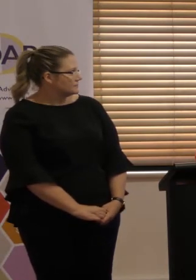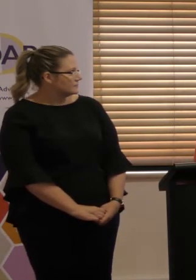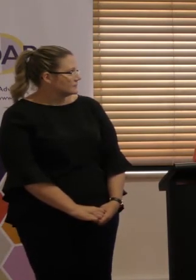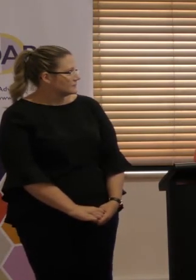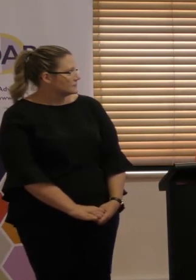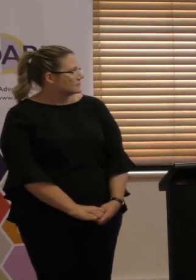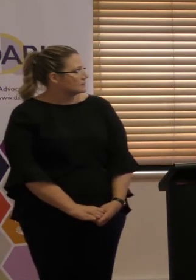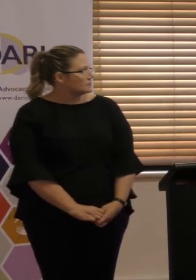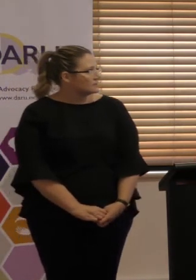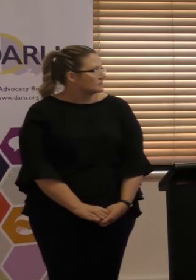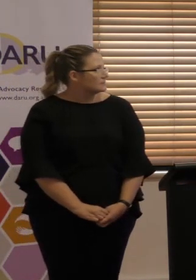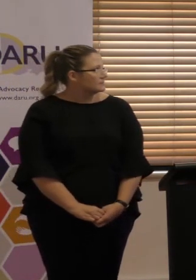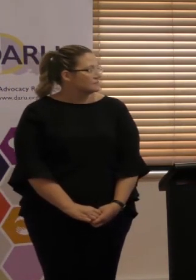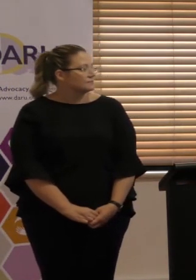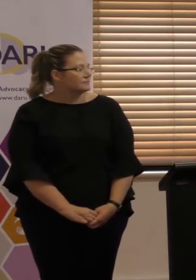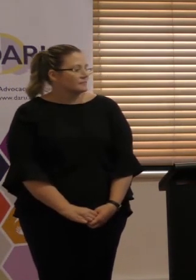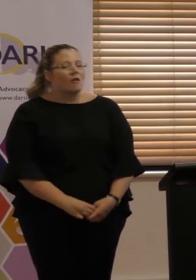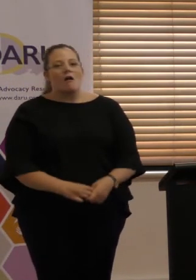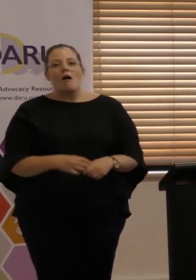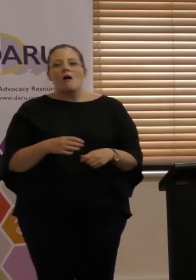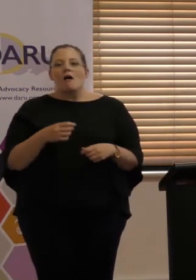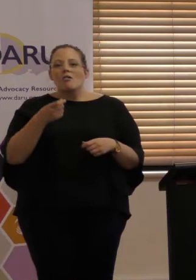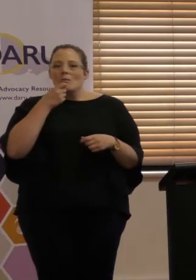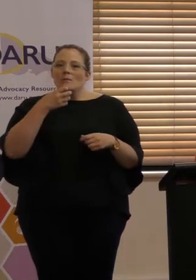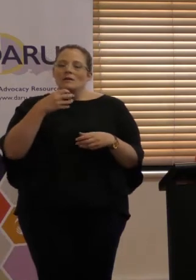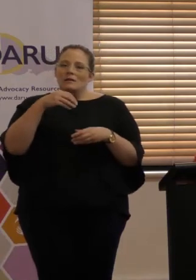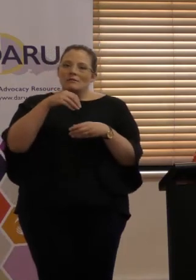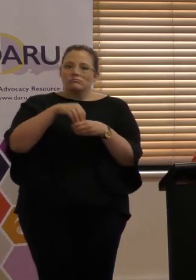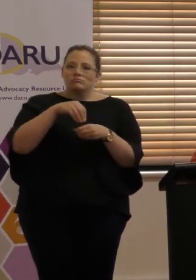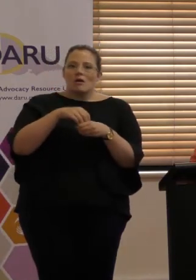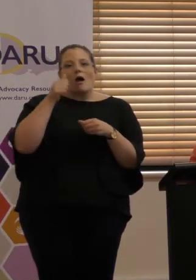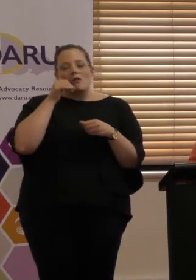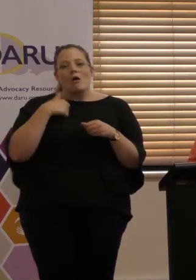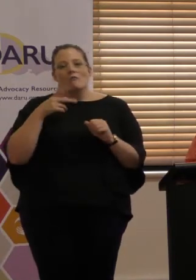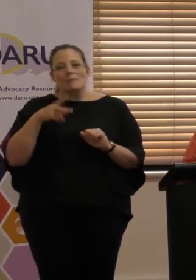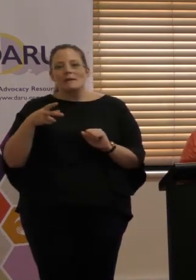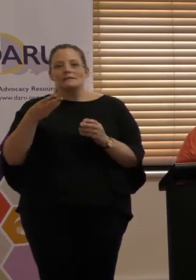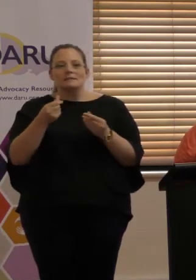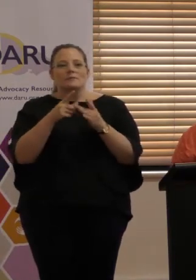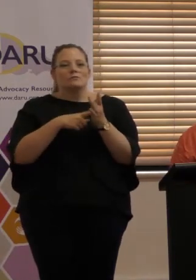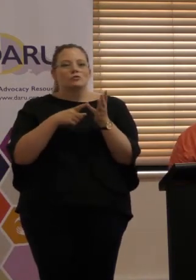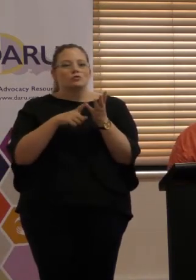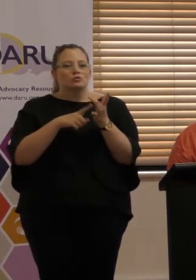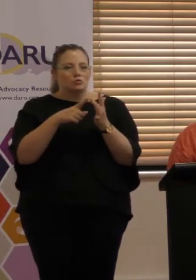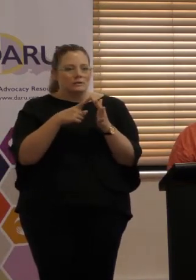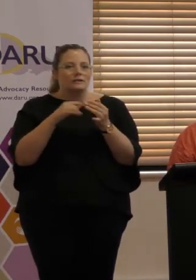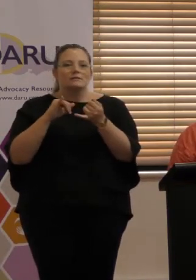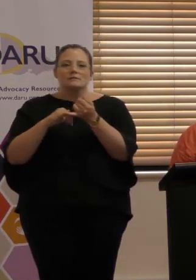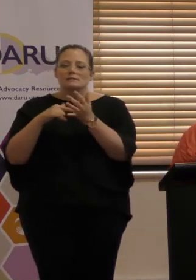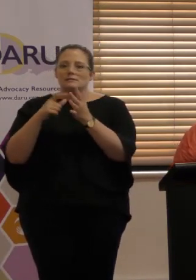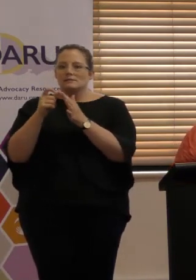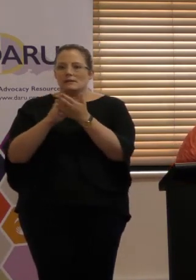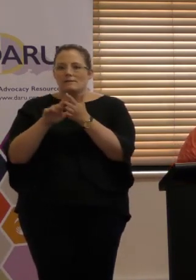So just to give a little bit of context, and I know I'm repeating some of what Julie and Stephanie have said today, there are